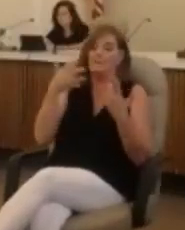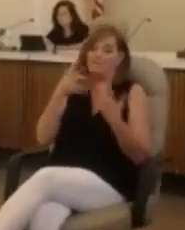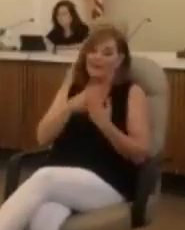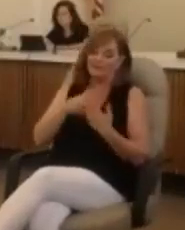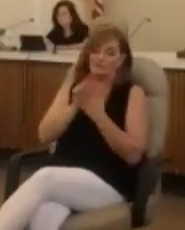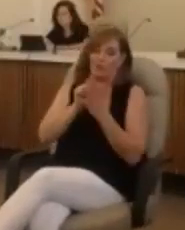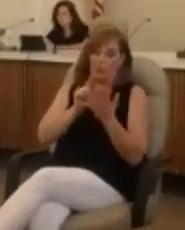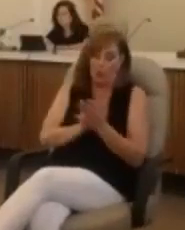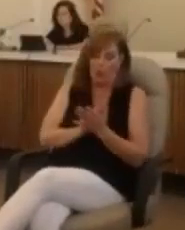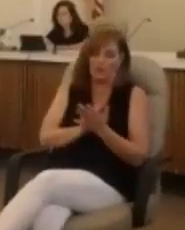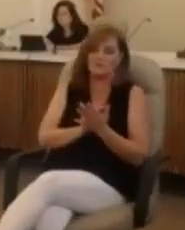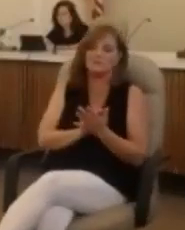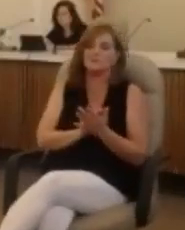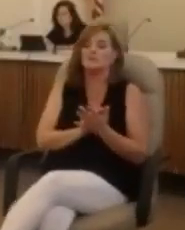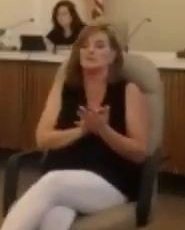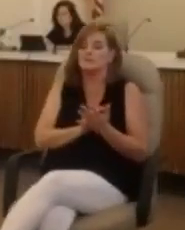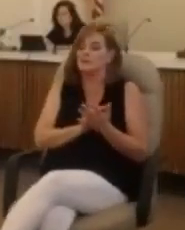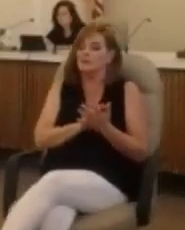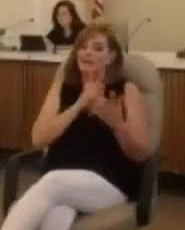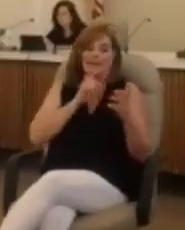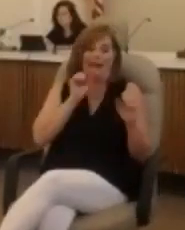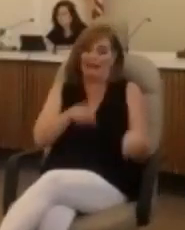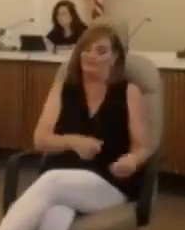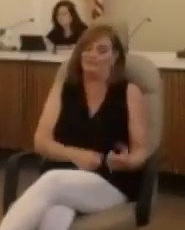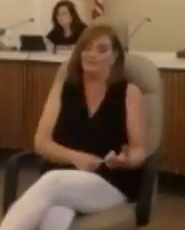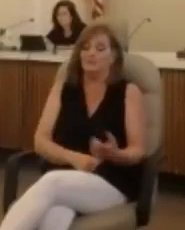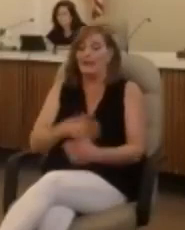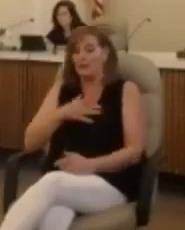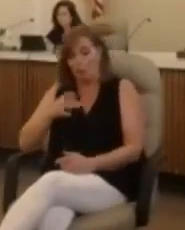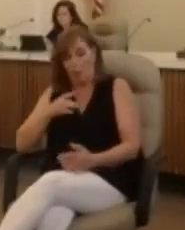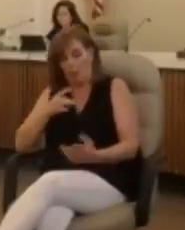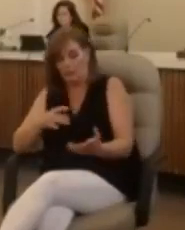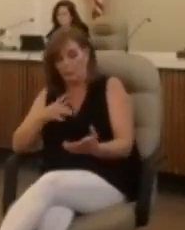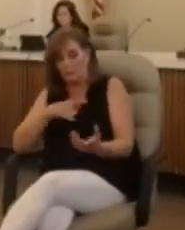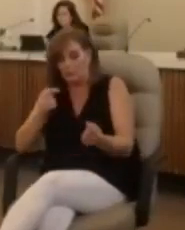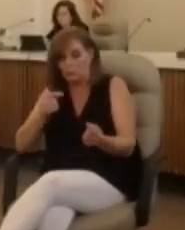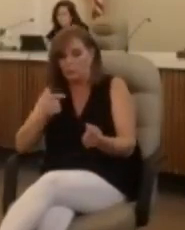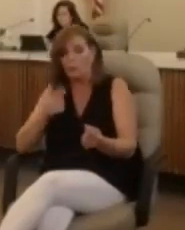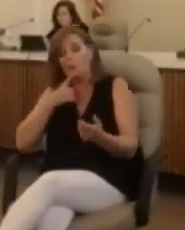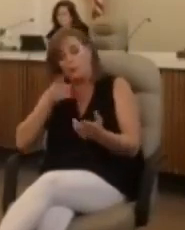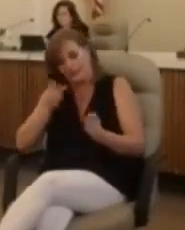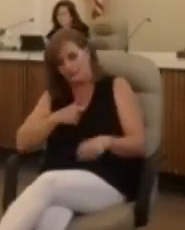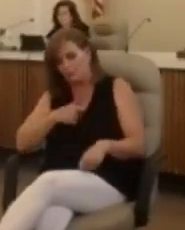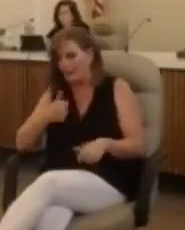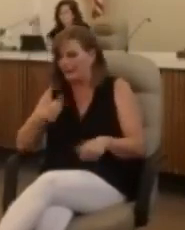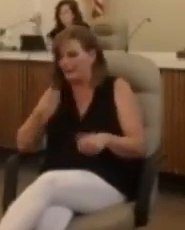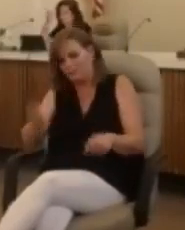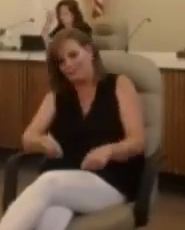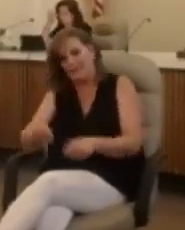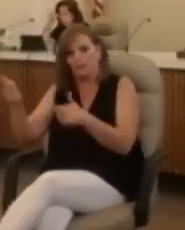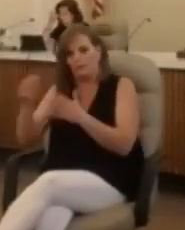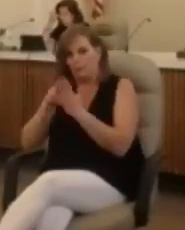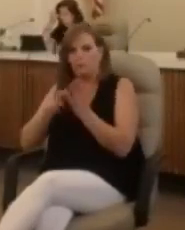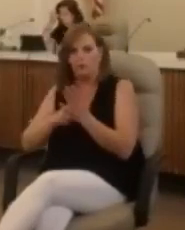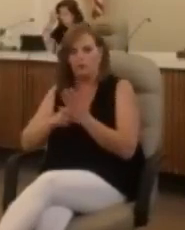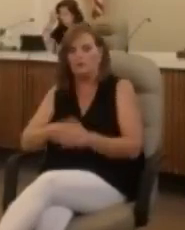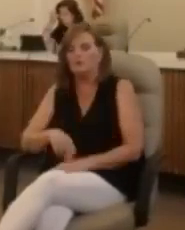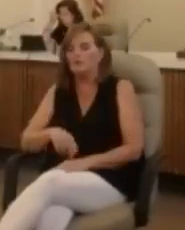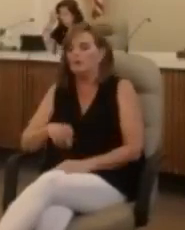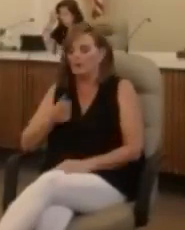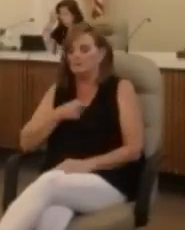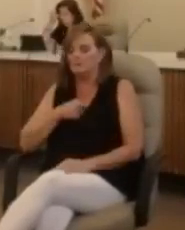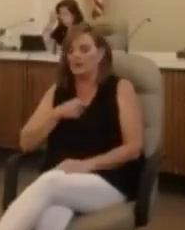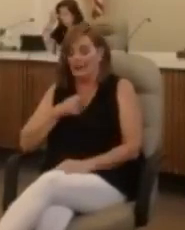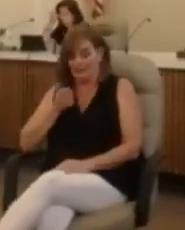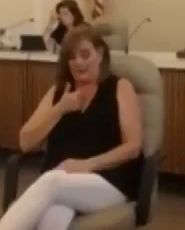that open space incentive program, then we can look to get rid of it. In addition, as the planning board